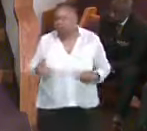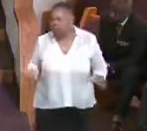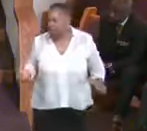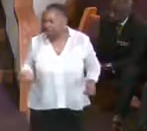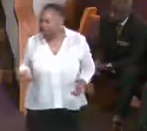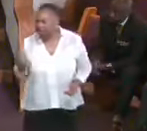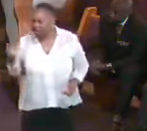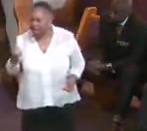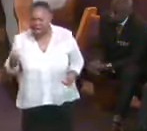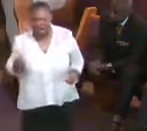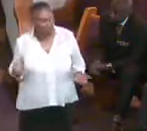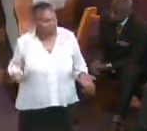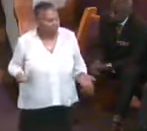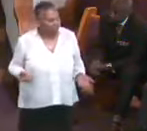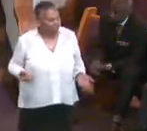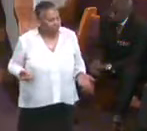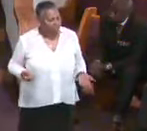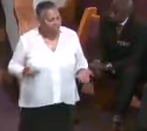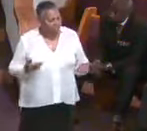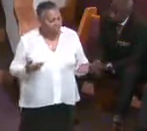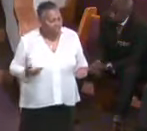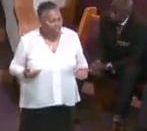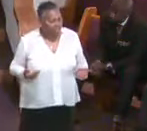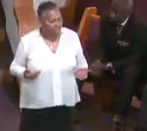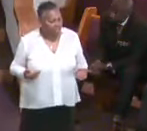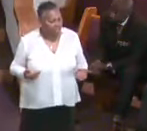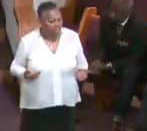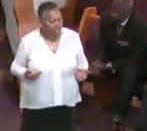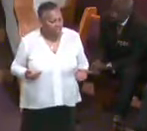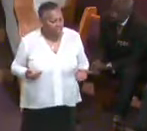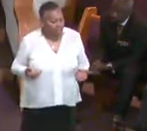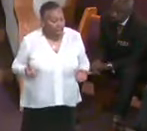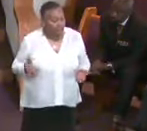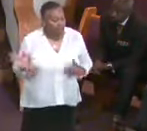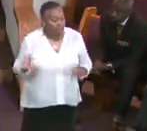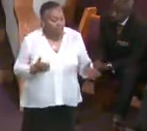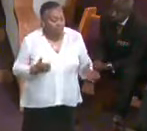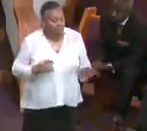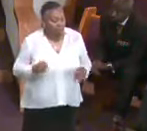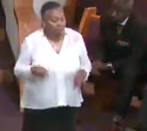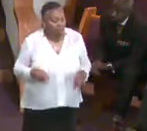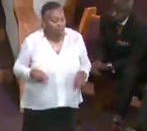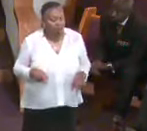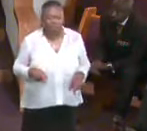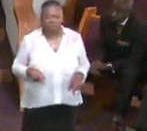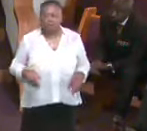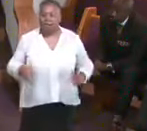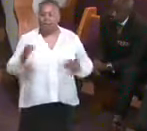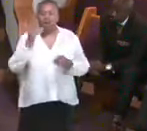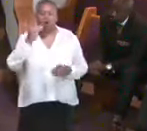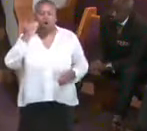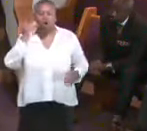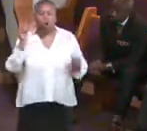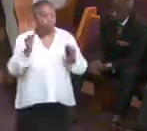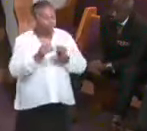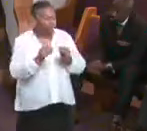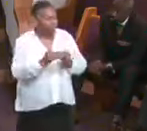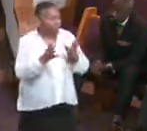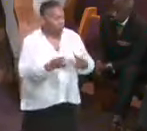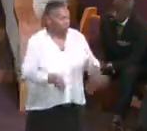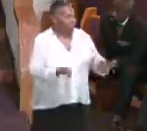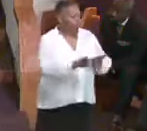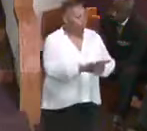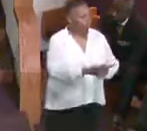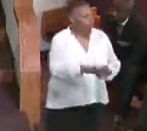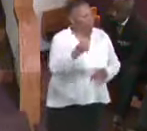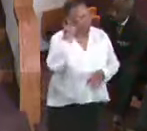I thank God for the acknowledgement, but home is always more important to me. Amen. So if you're able to make it, fine. If not,